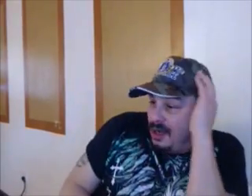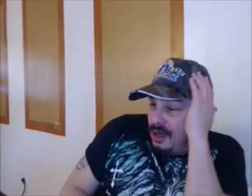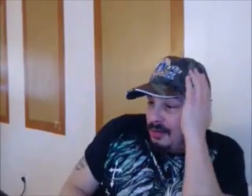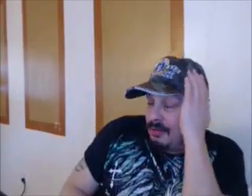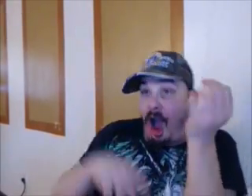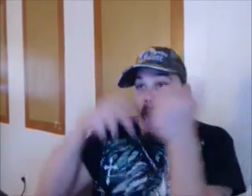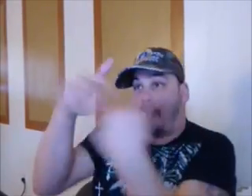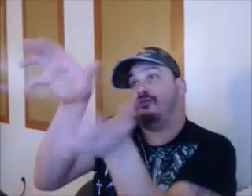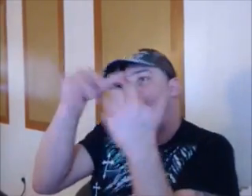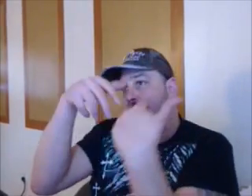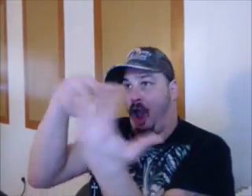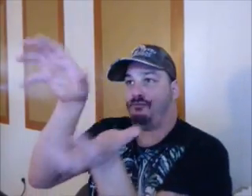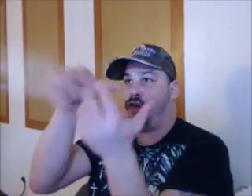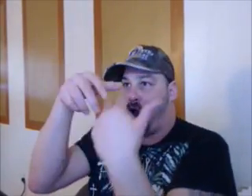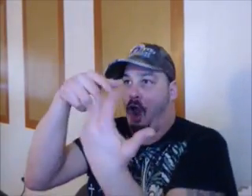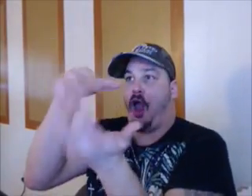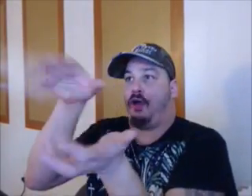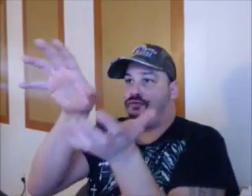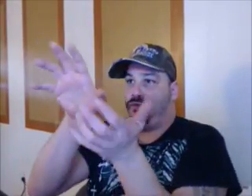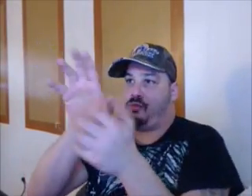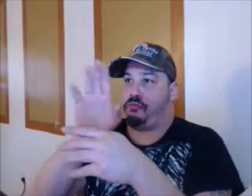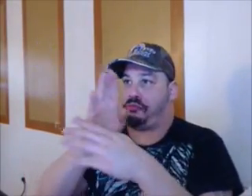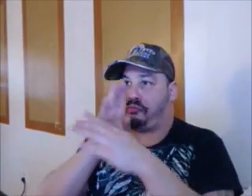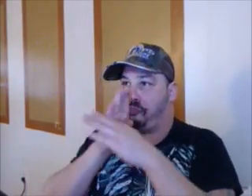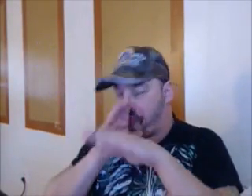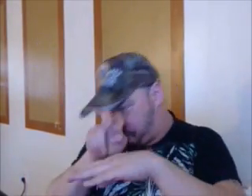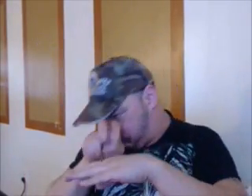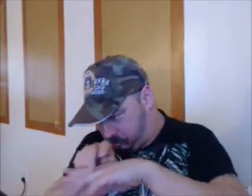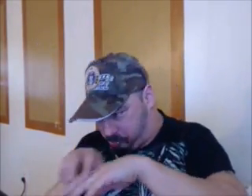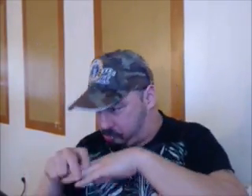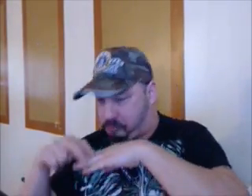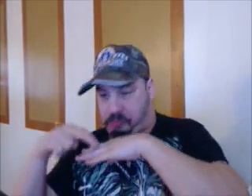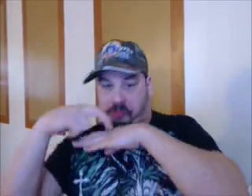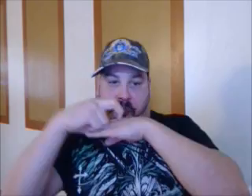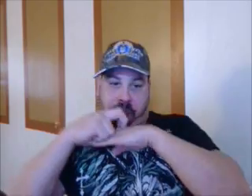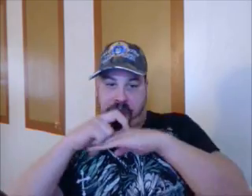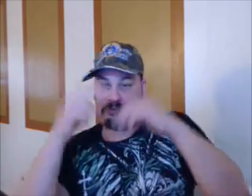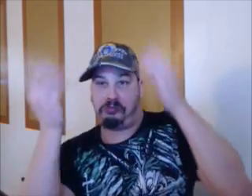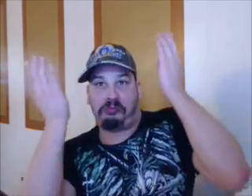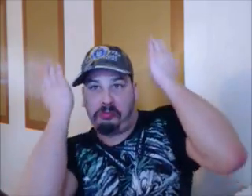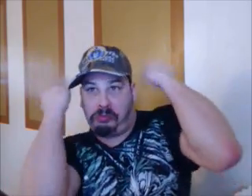Okay, I'm just going to bring you in.